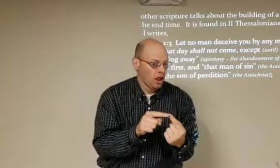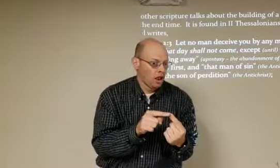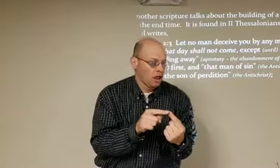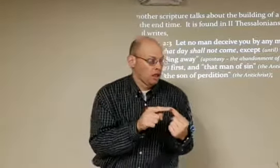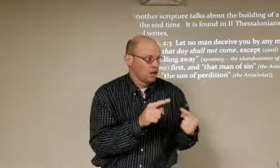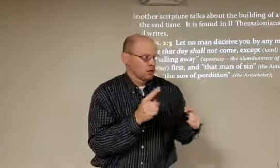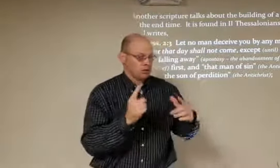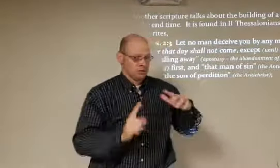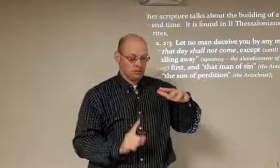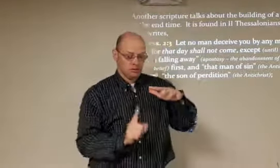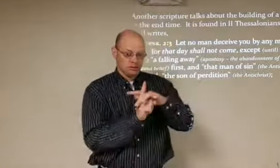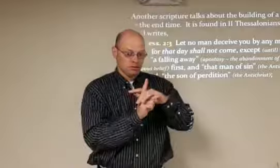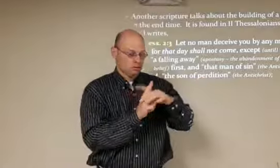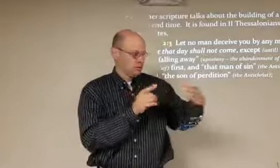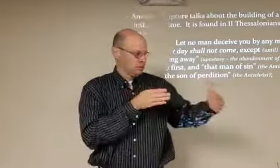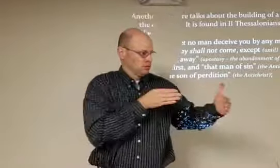This is wait until.